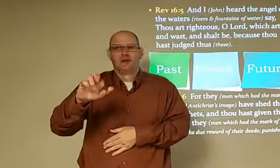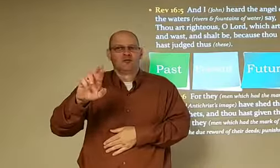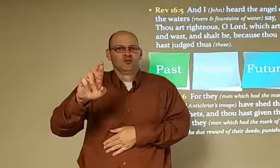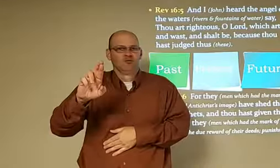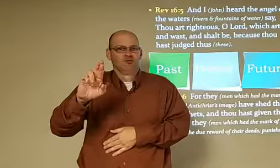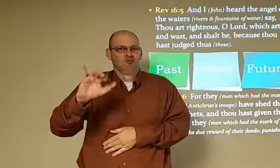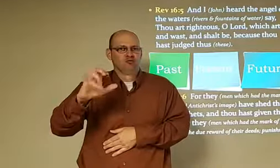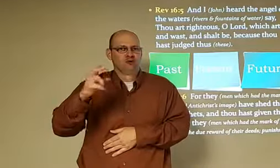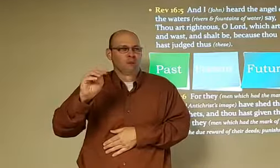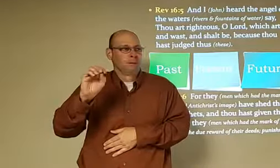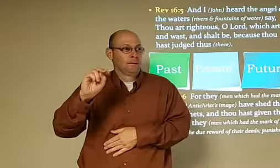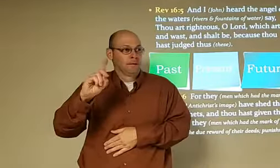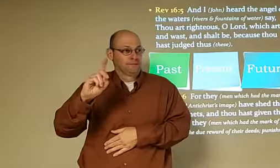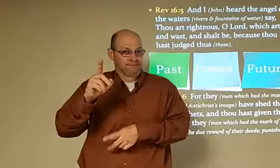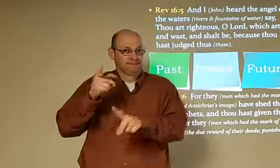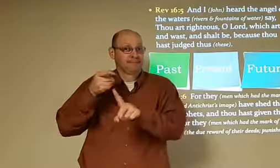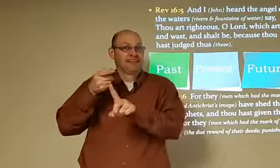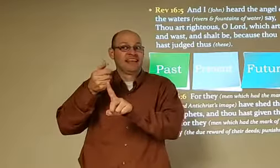So one man named Malloy,